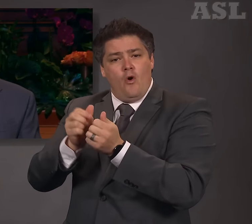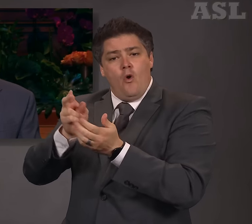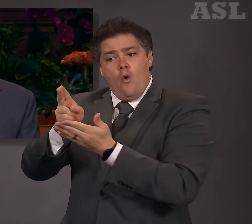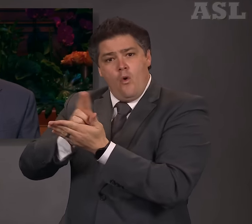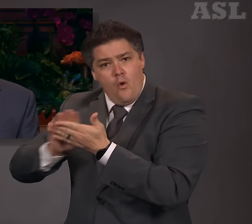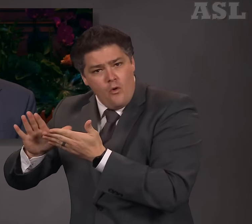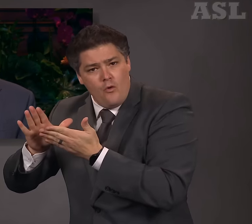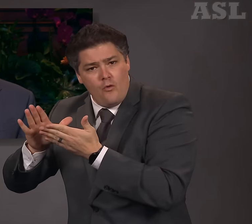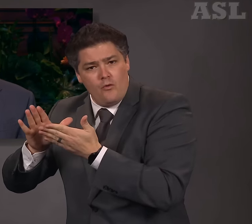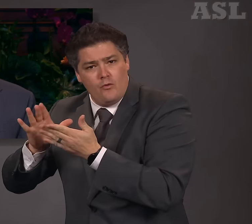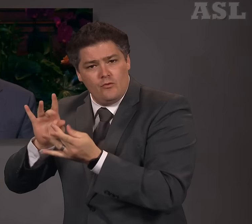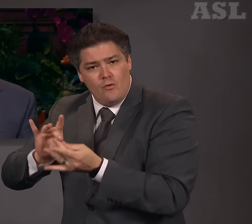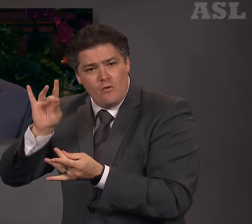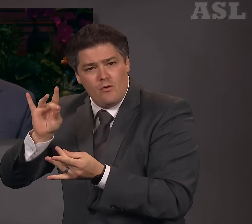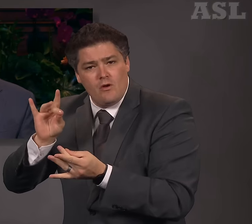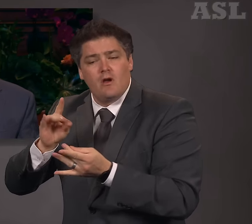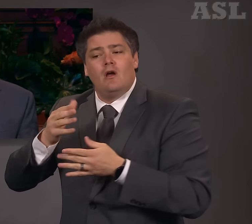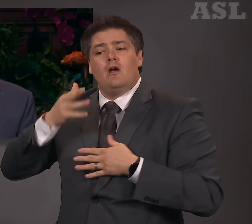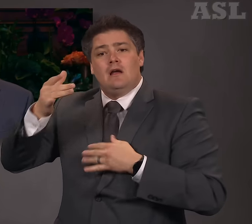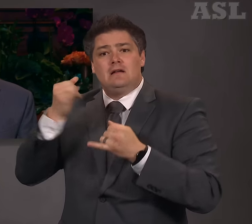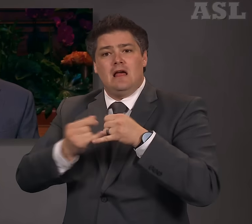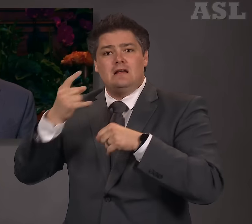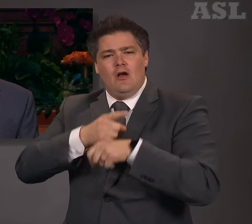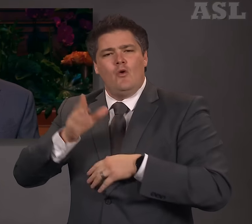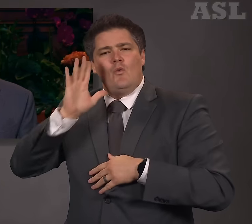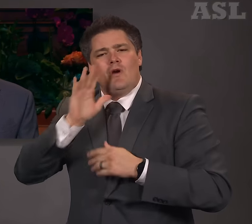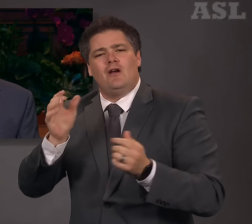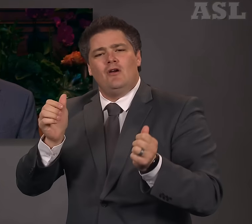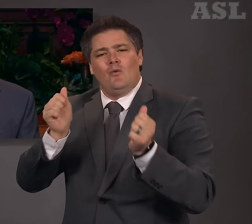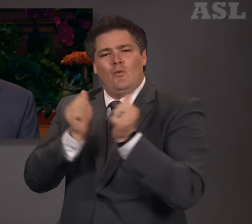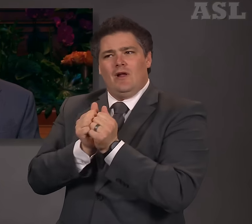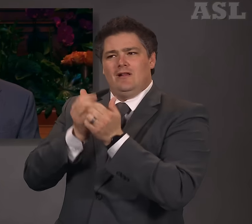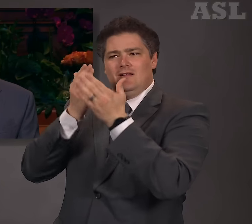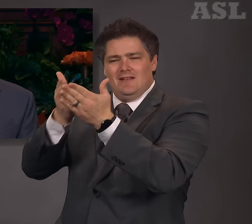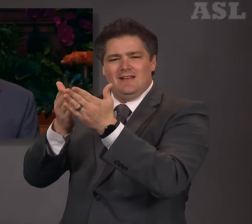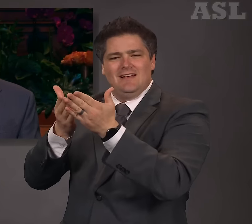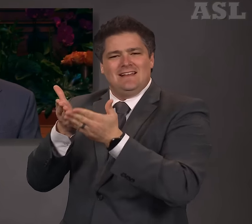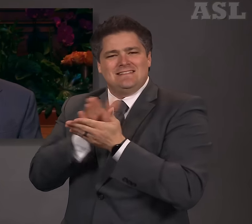Ghost, that ye may stand spotless before me at the last day."